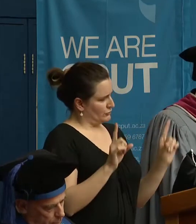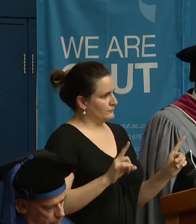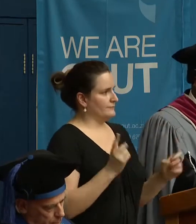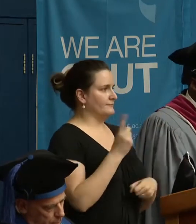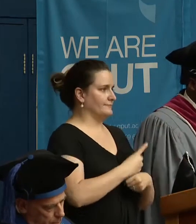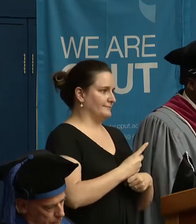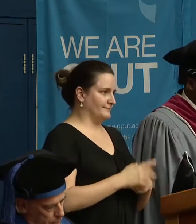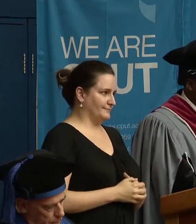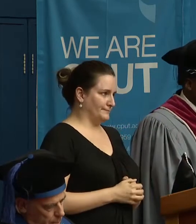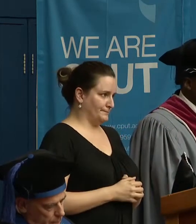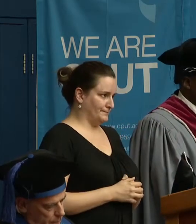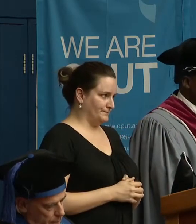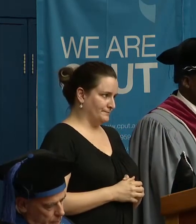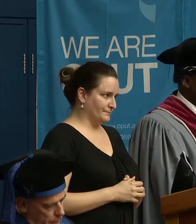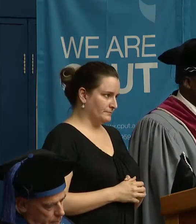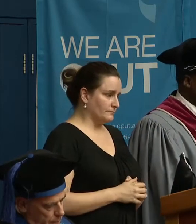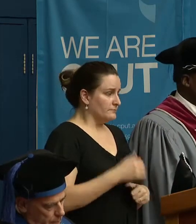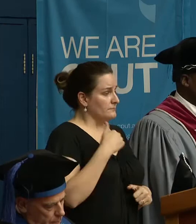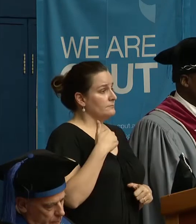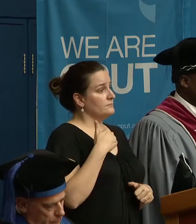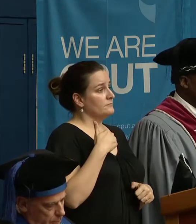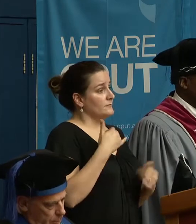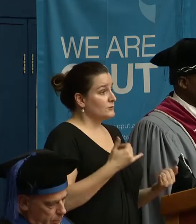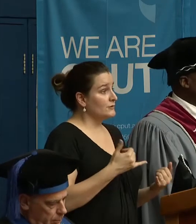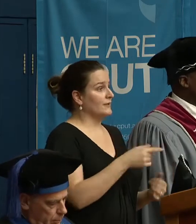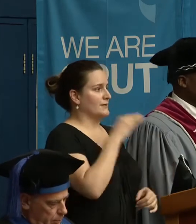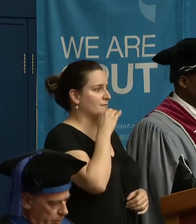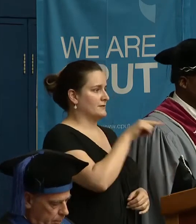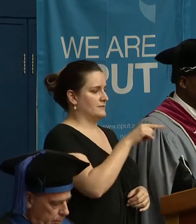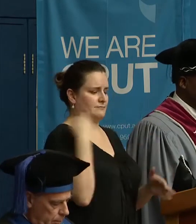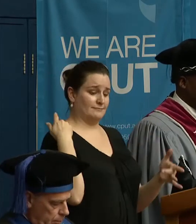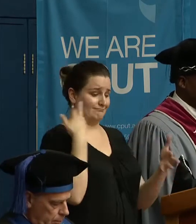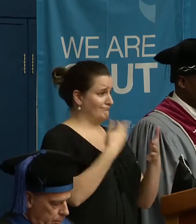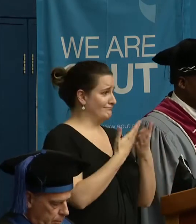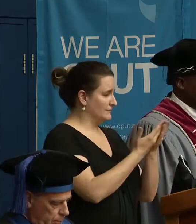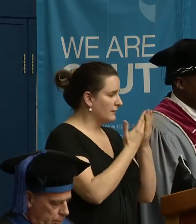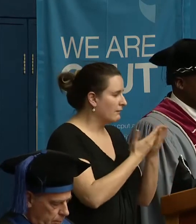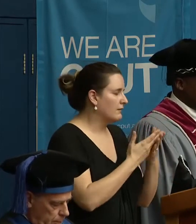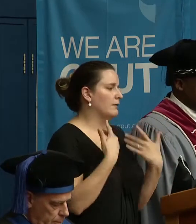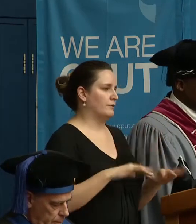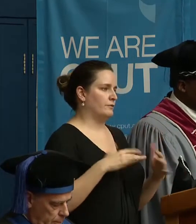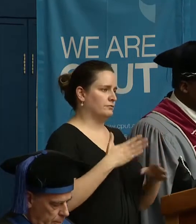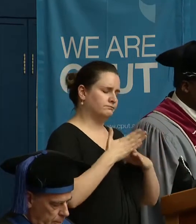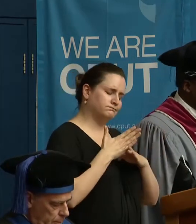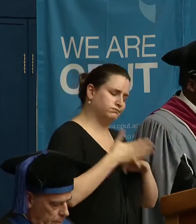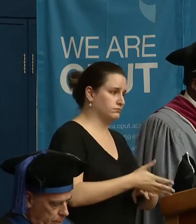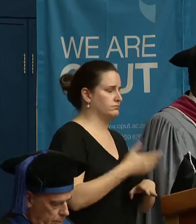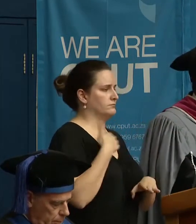of you, representing the culmination of years of study, hard work, and sacrifice.